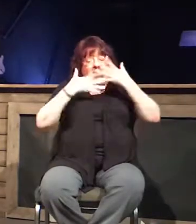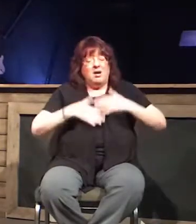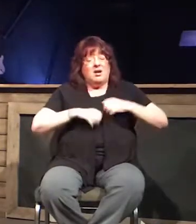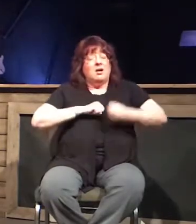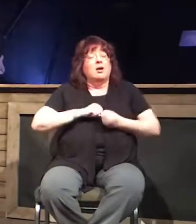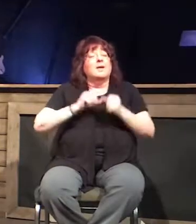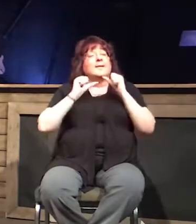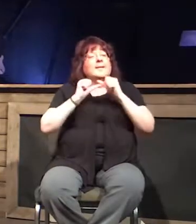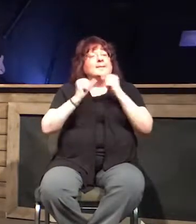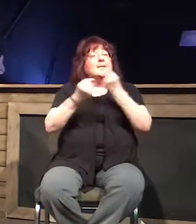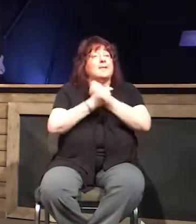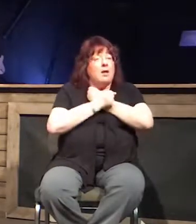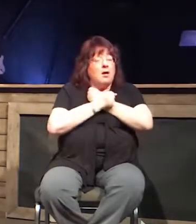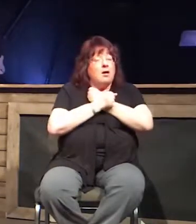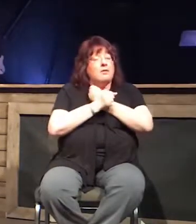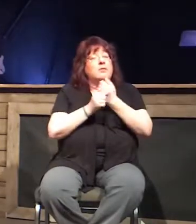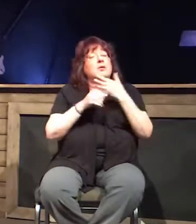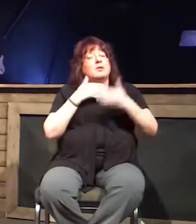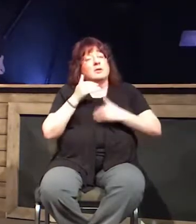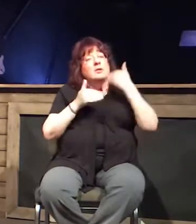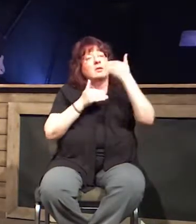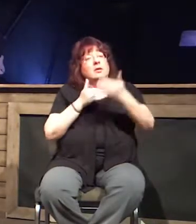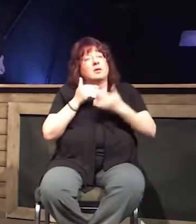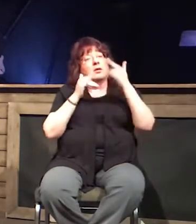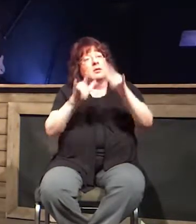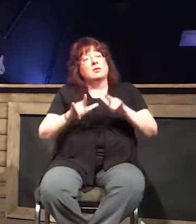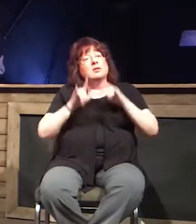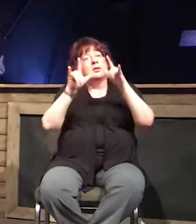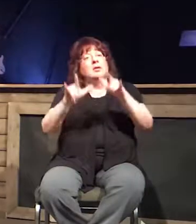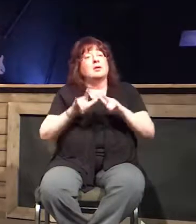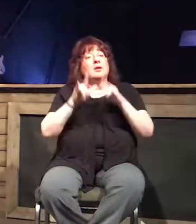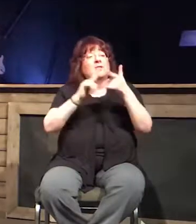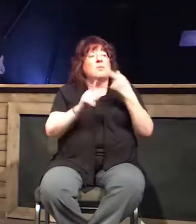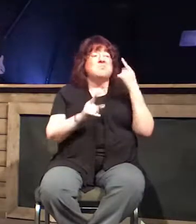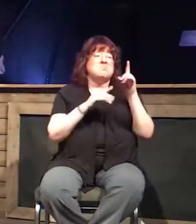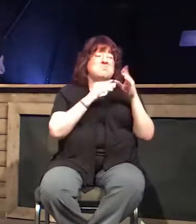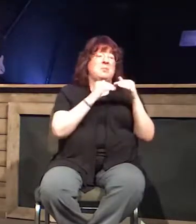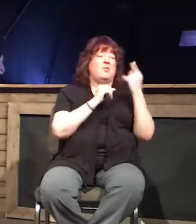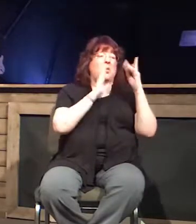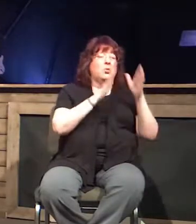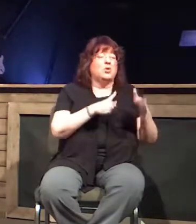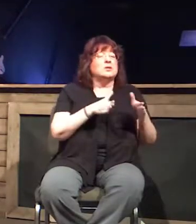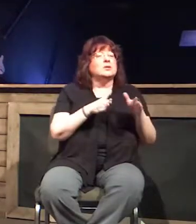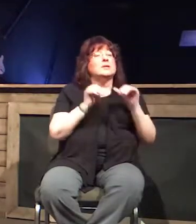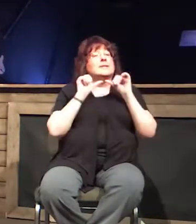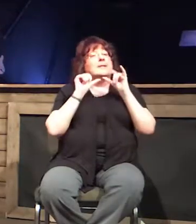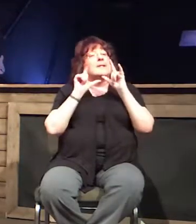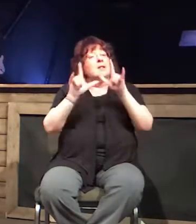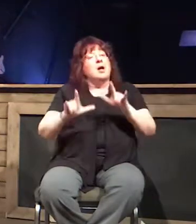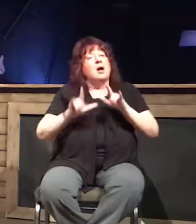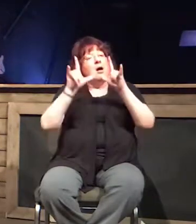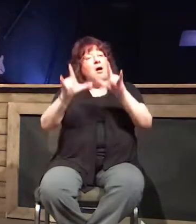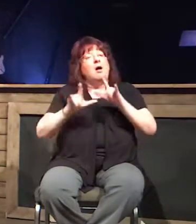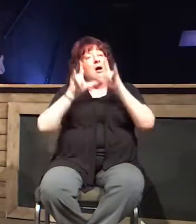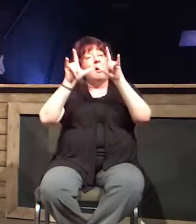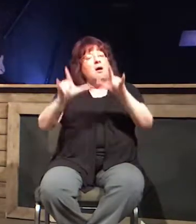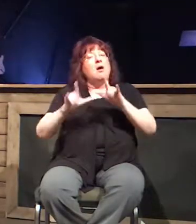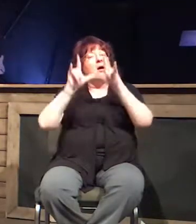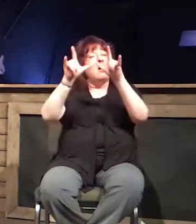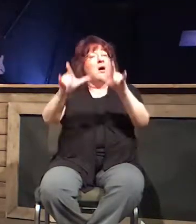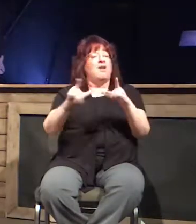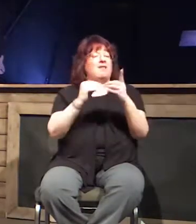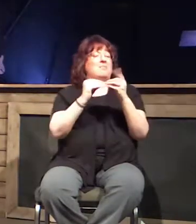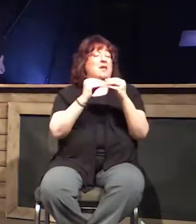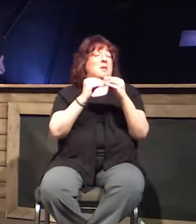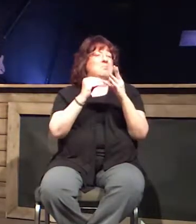is consistent love over time by at least one person. Say that with me. Consistent love over time